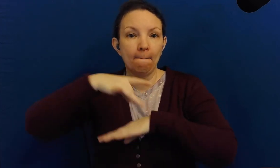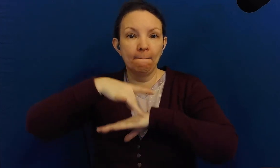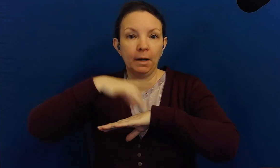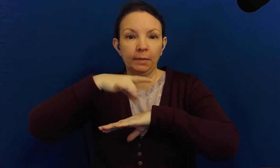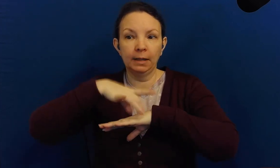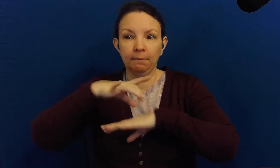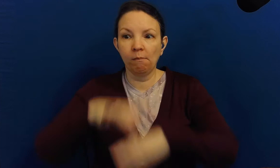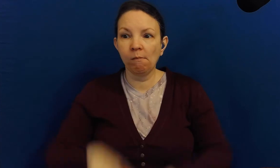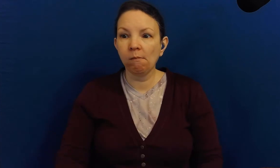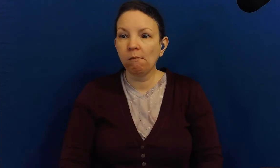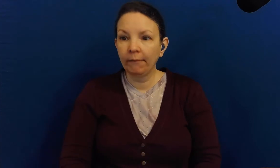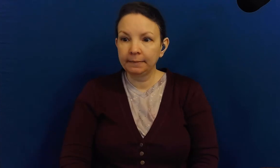pumpkin.